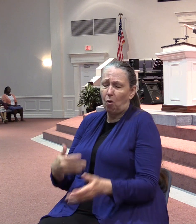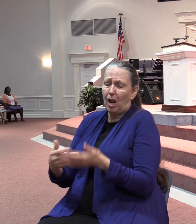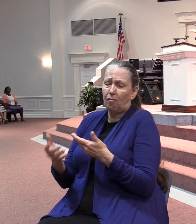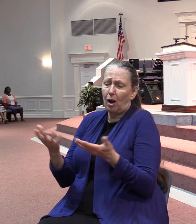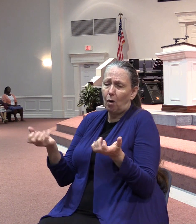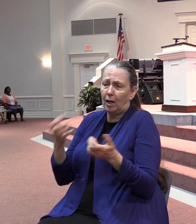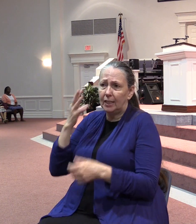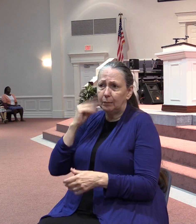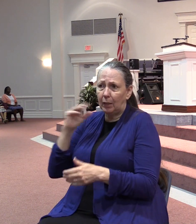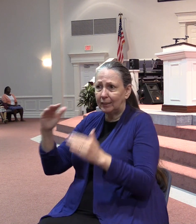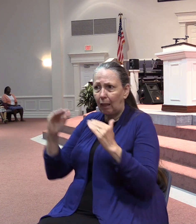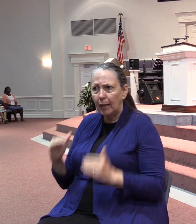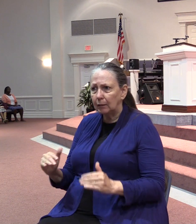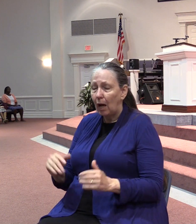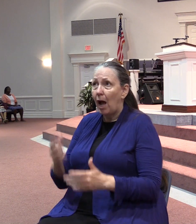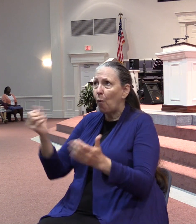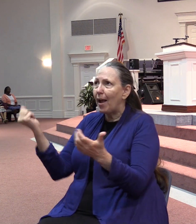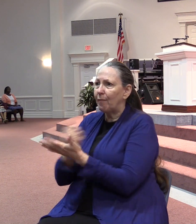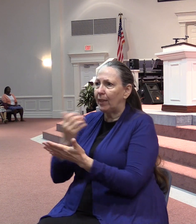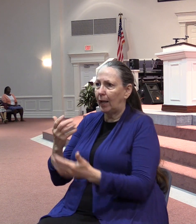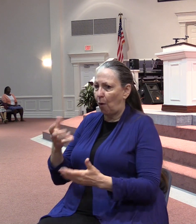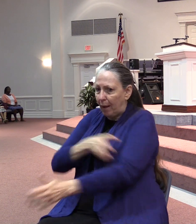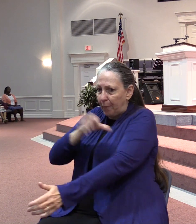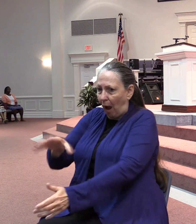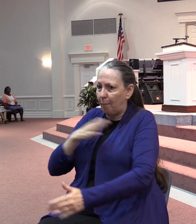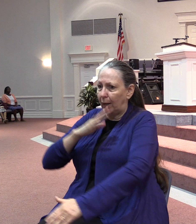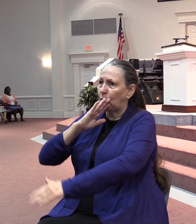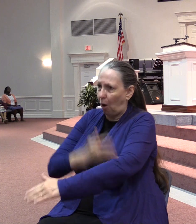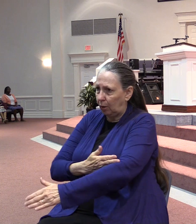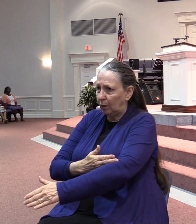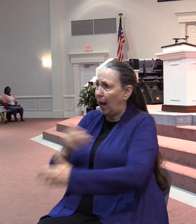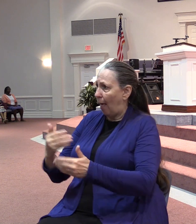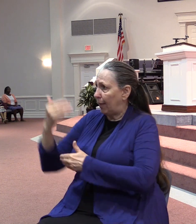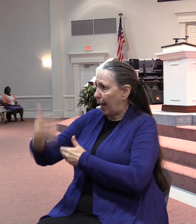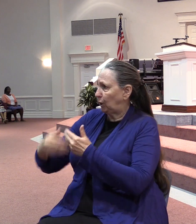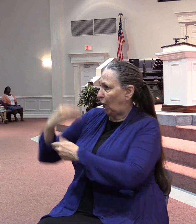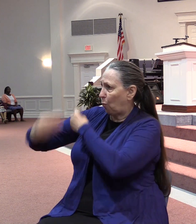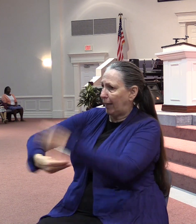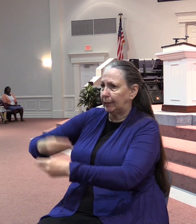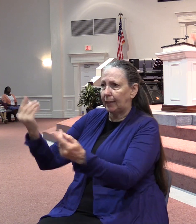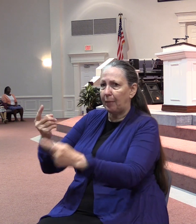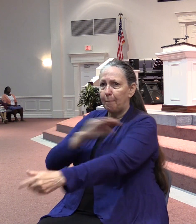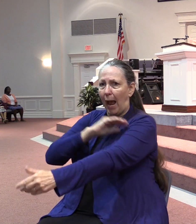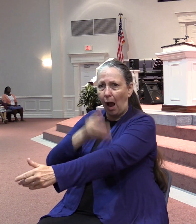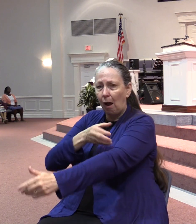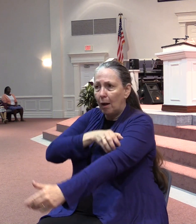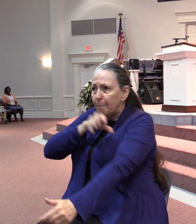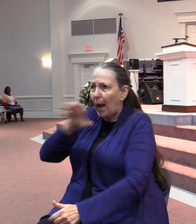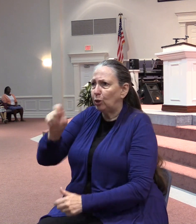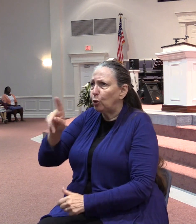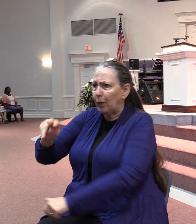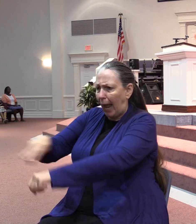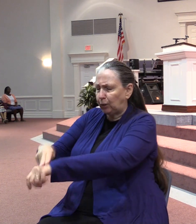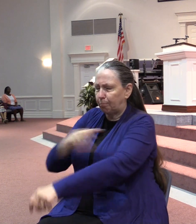experience less. I want to do everything in my power to impart to the next generation something